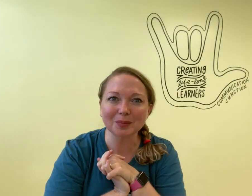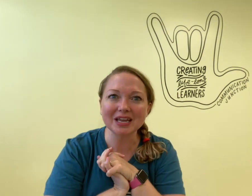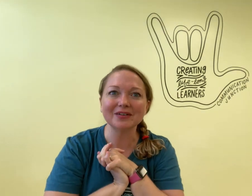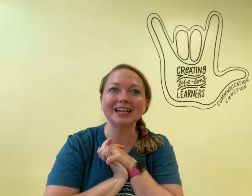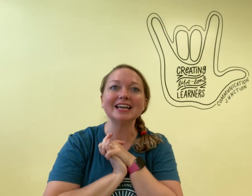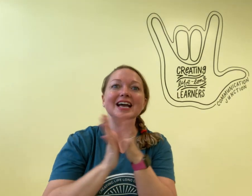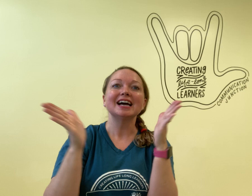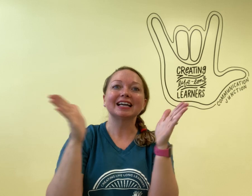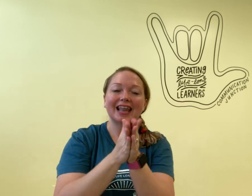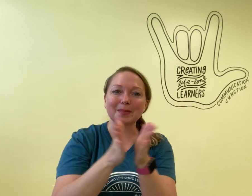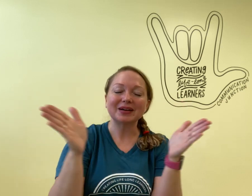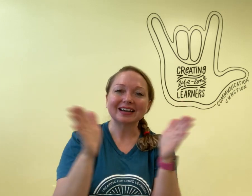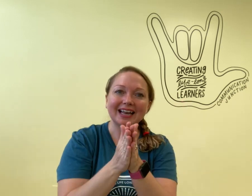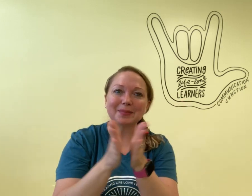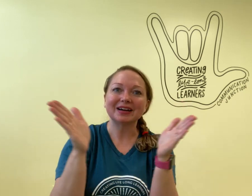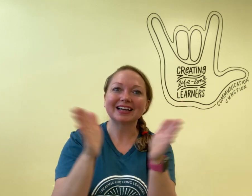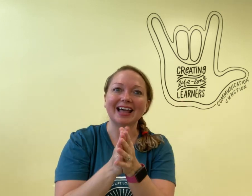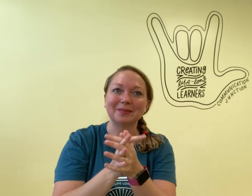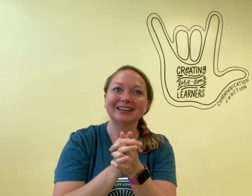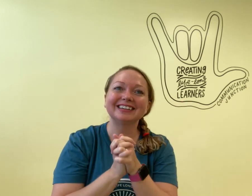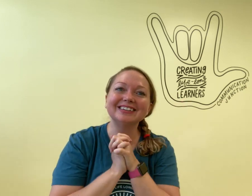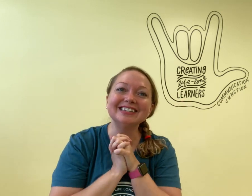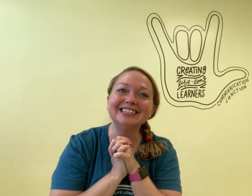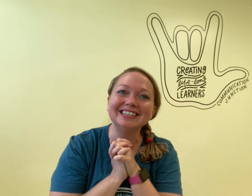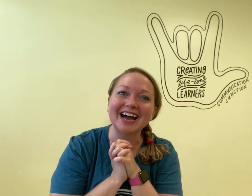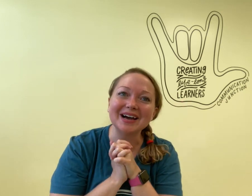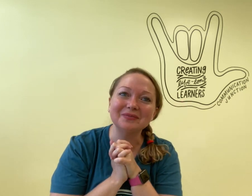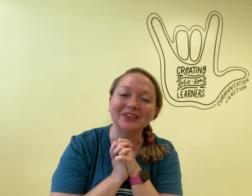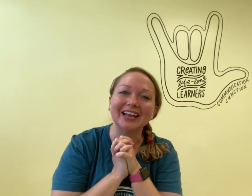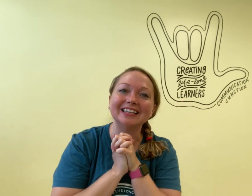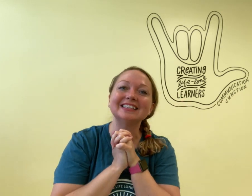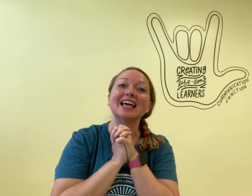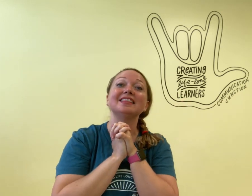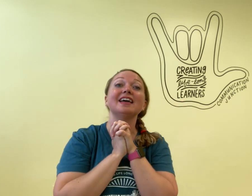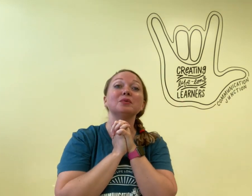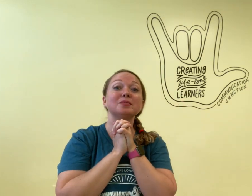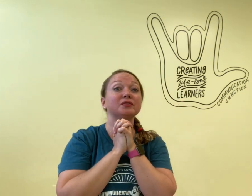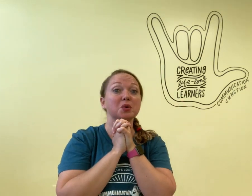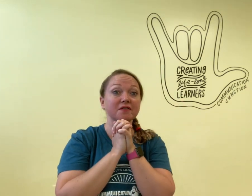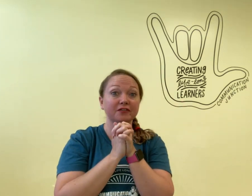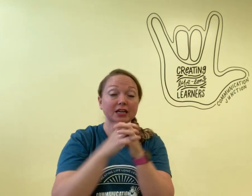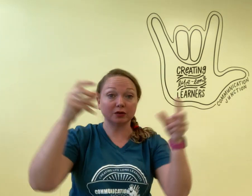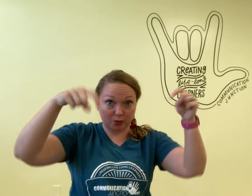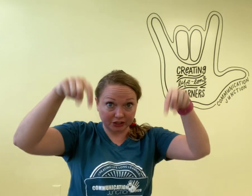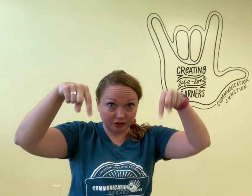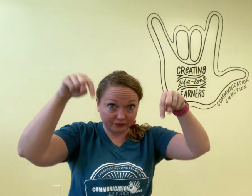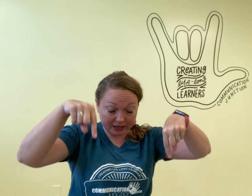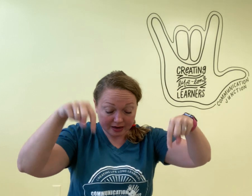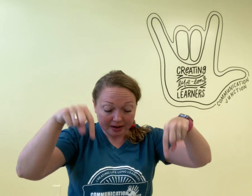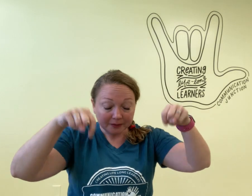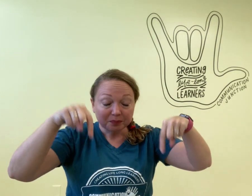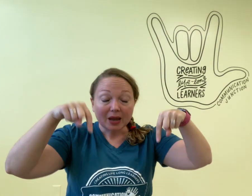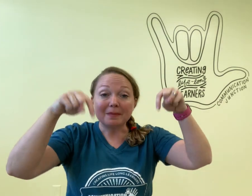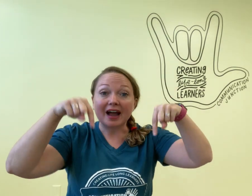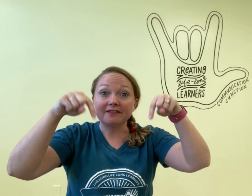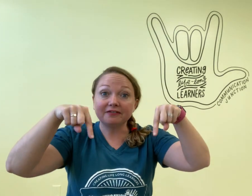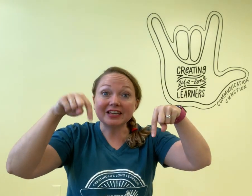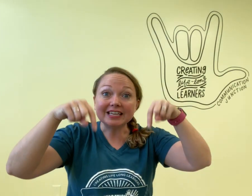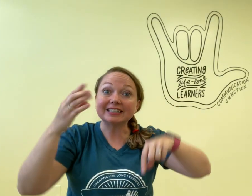Ready? Clap, clap, clap. Good job, friends. And then we move to our feet and point to your feet. My feet